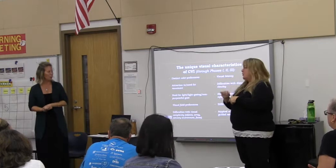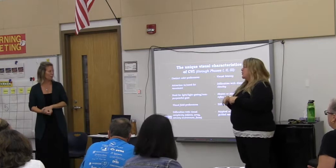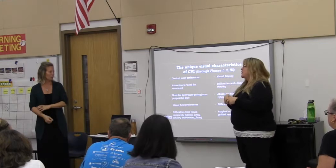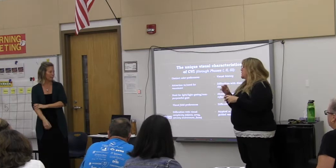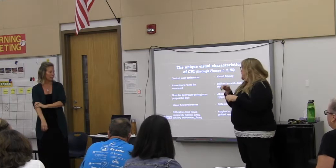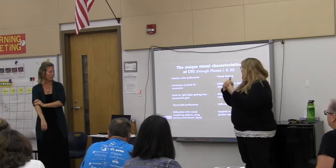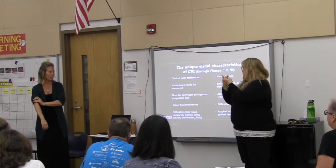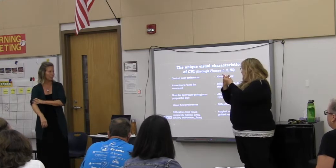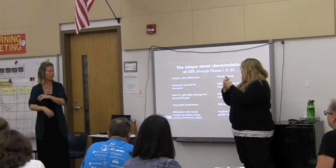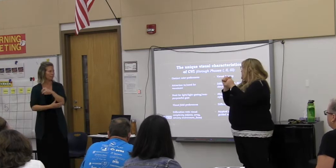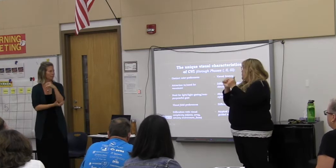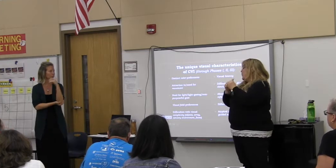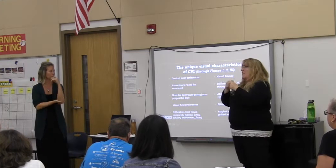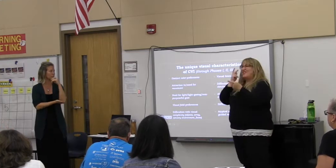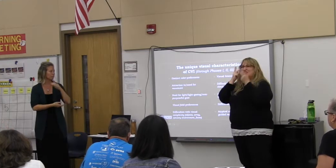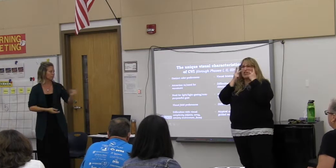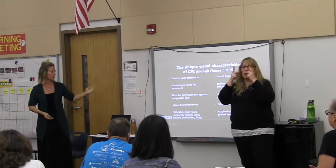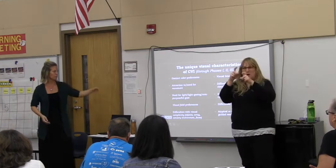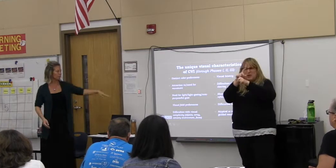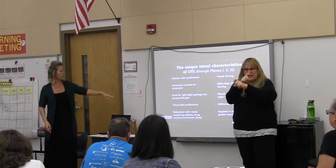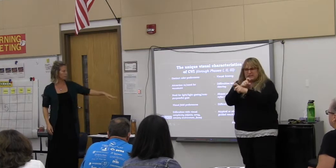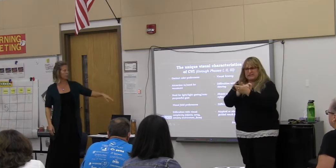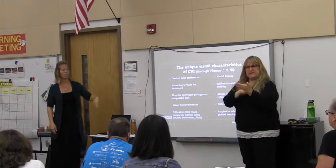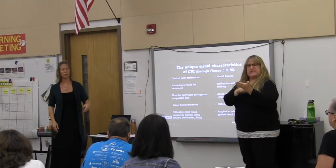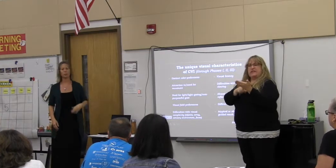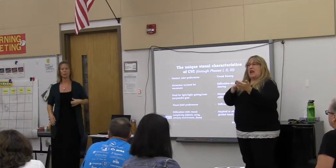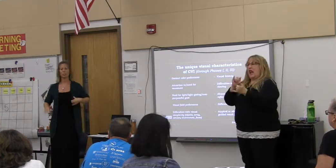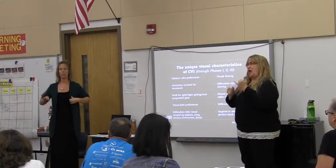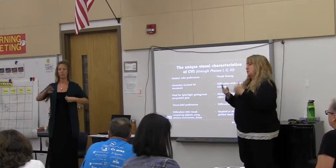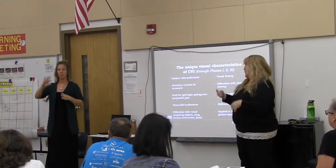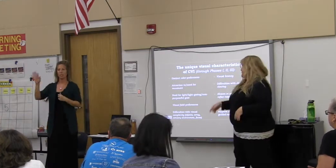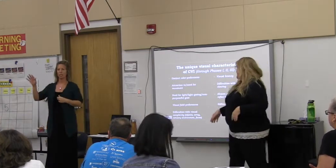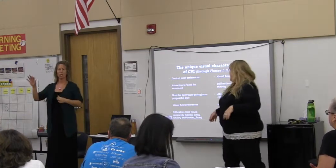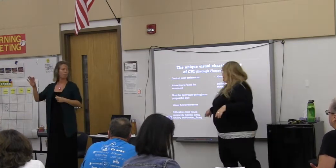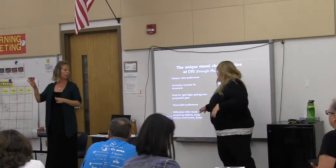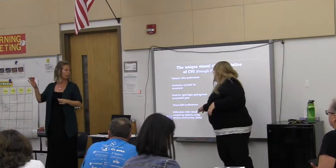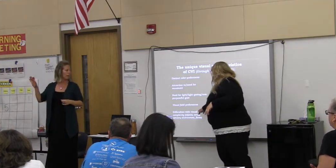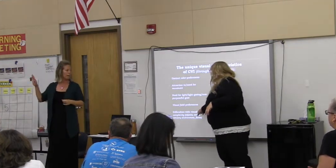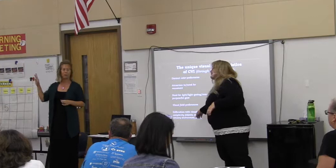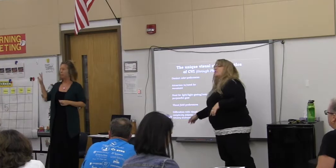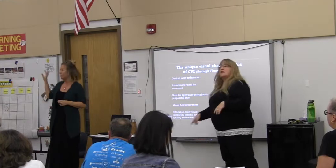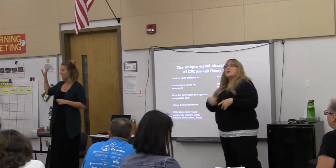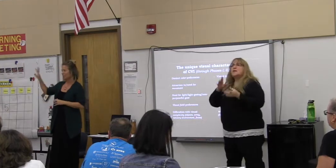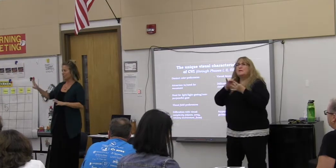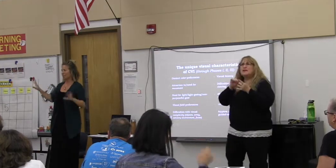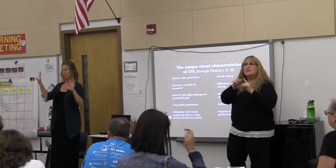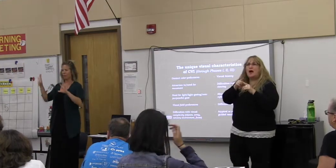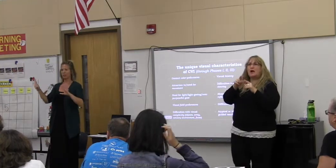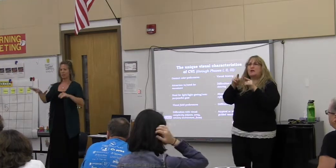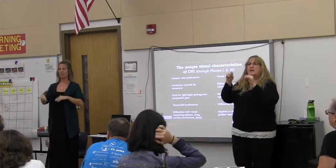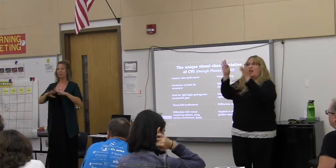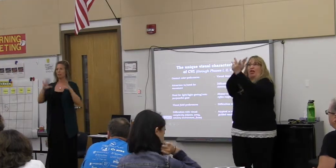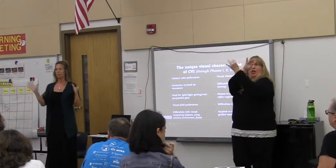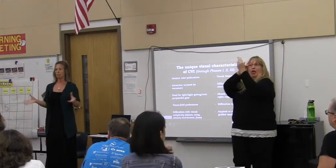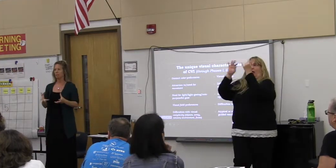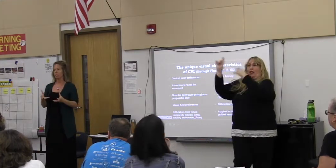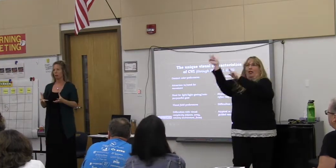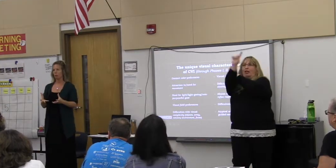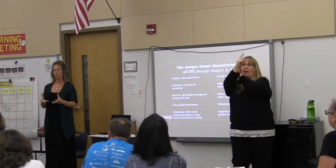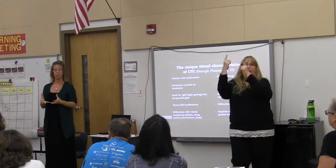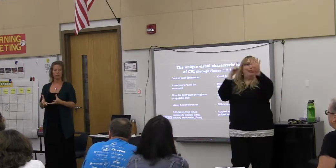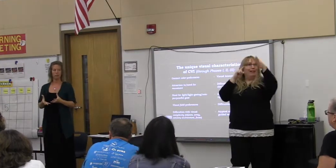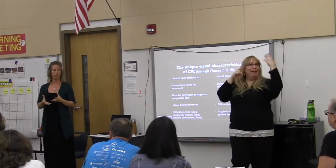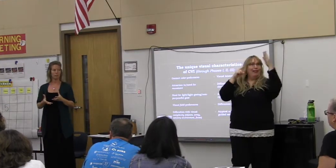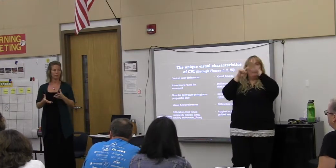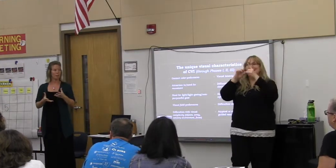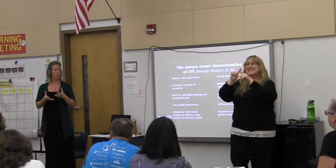Difficulties with visual complexity. This last one, this is what we were just kind of mentioning about the busyness of things. And this kind of looks at a